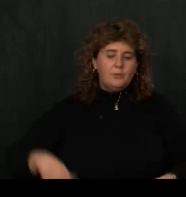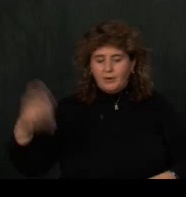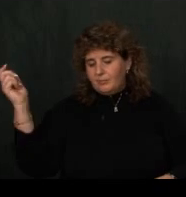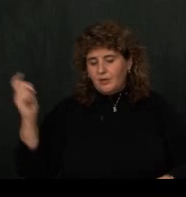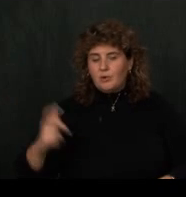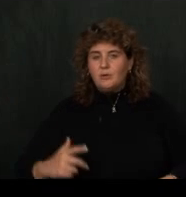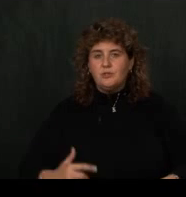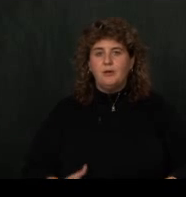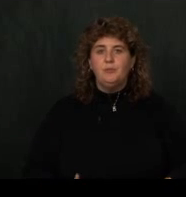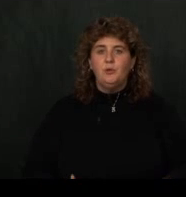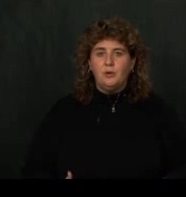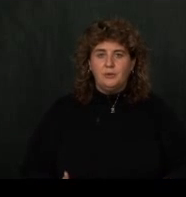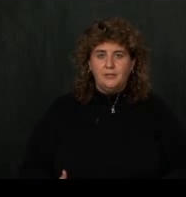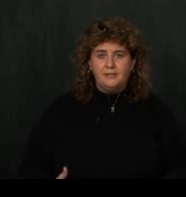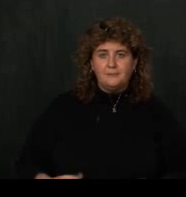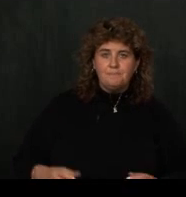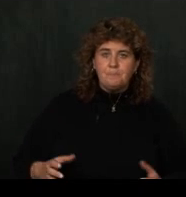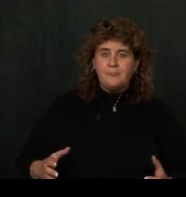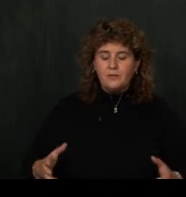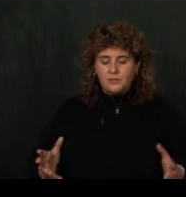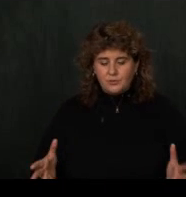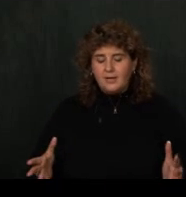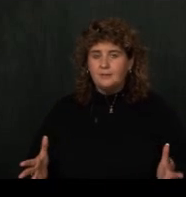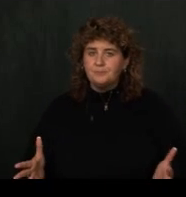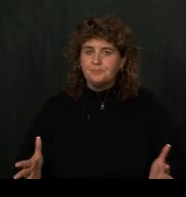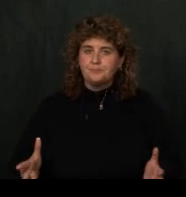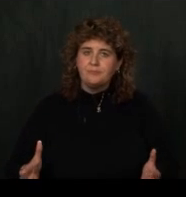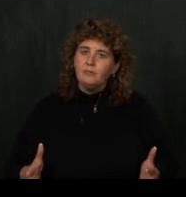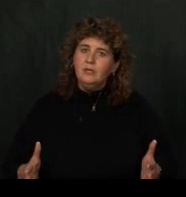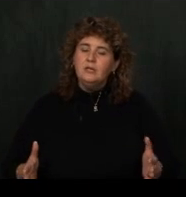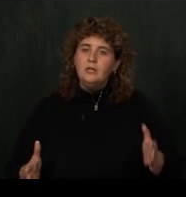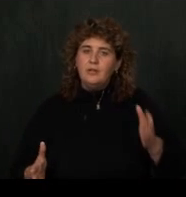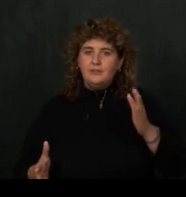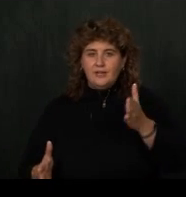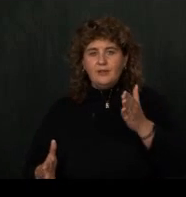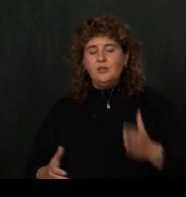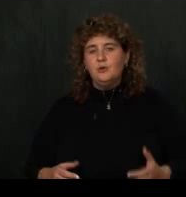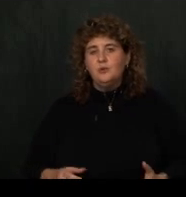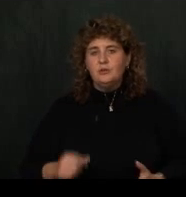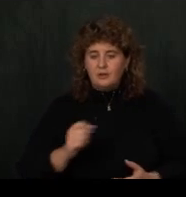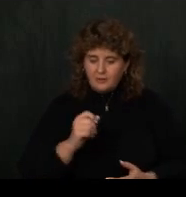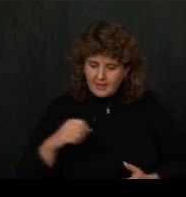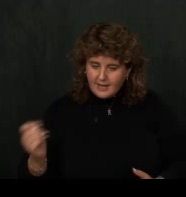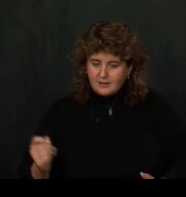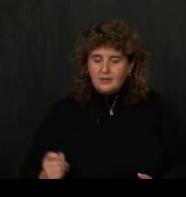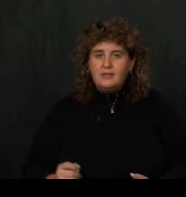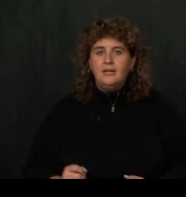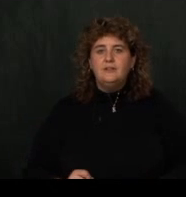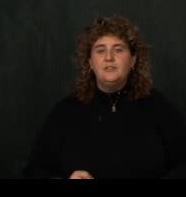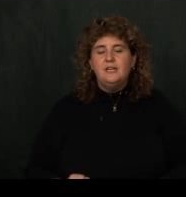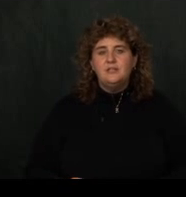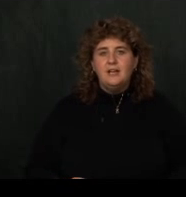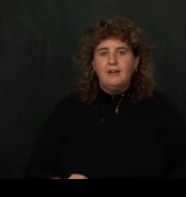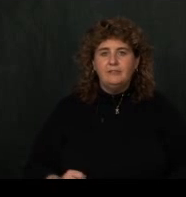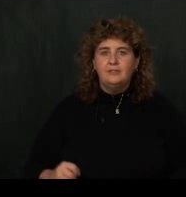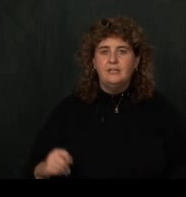probably throw a strep pneumo in there. So now, they tell you that in the CSF, they